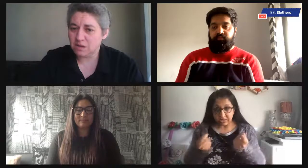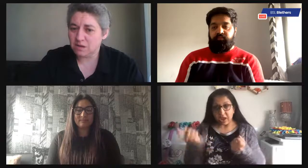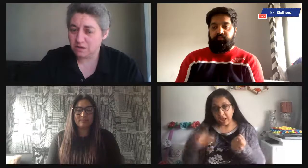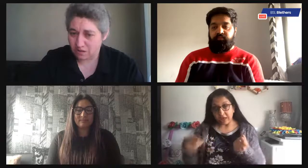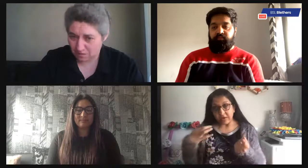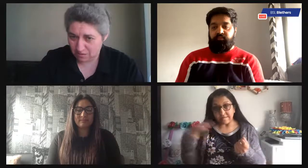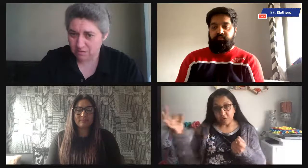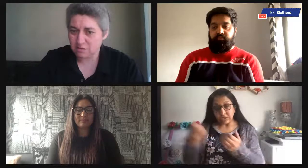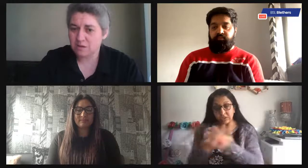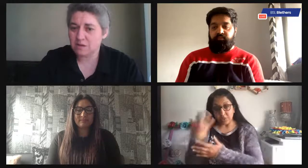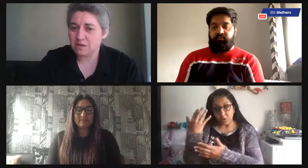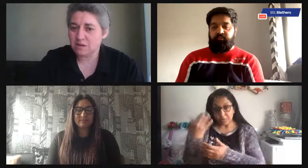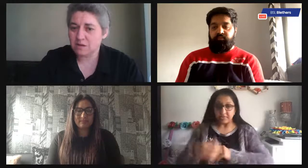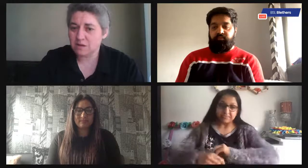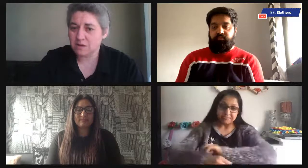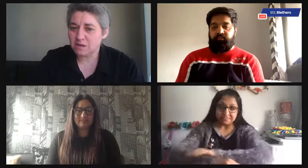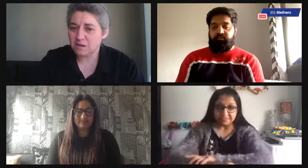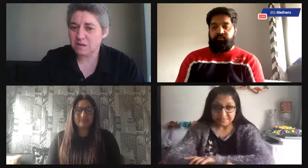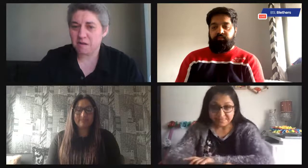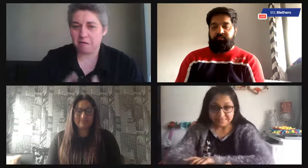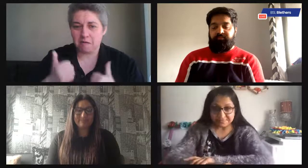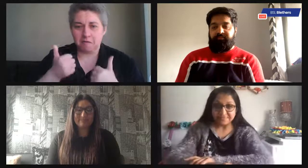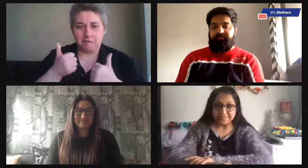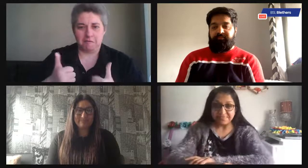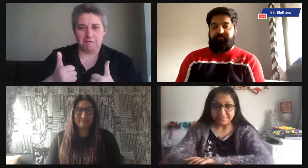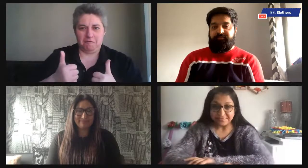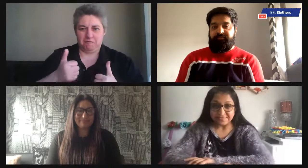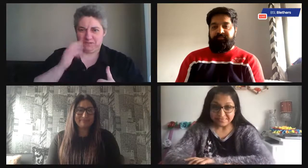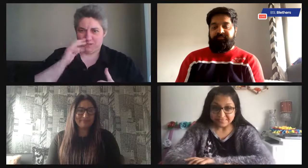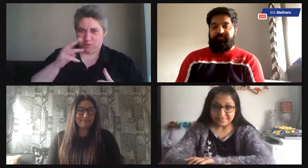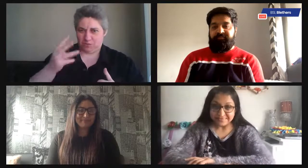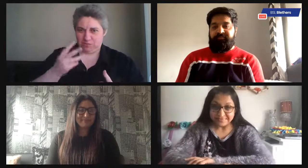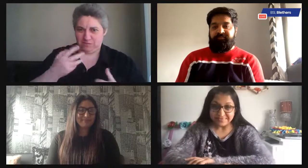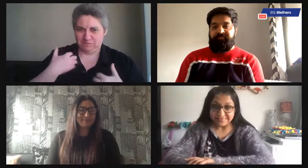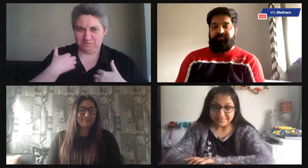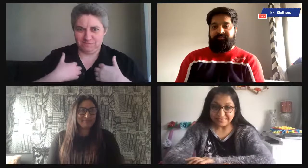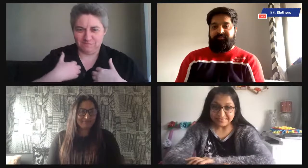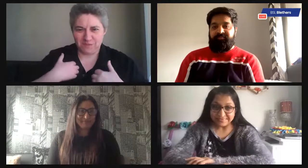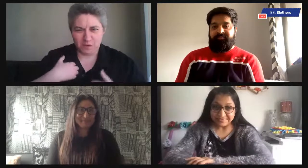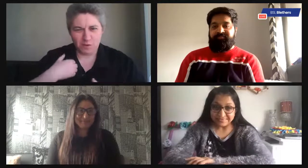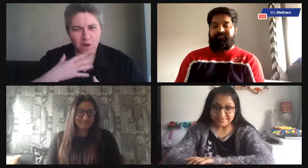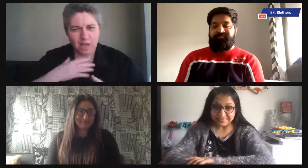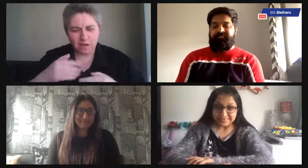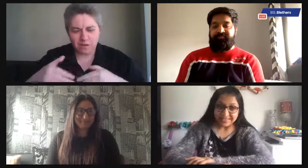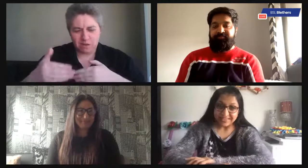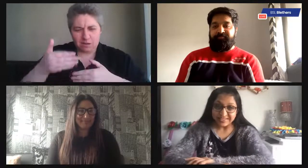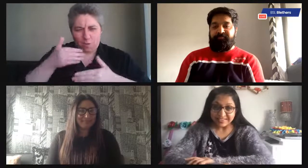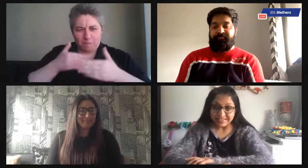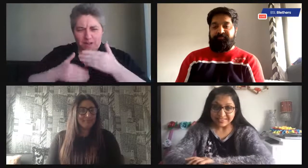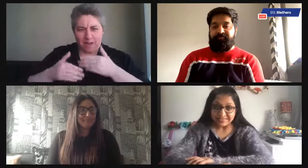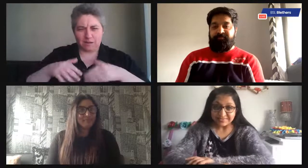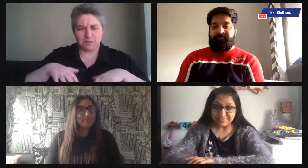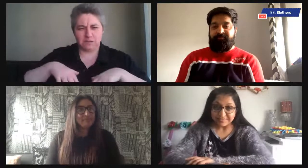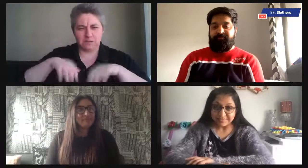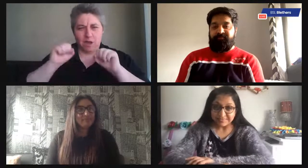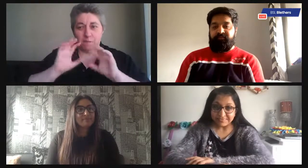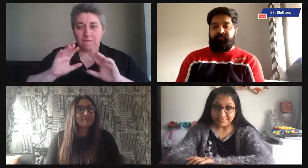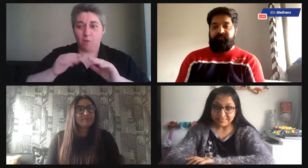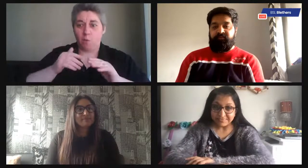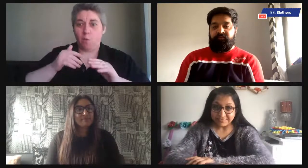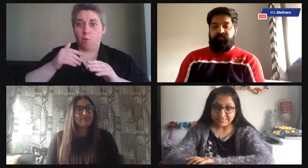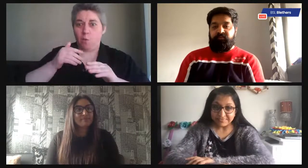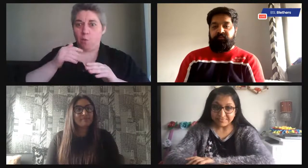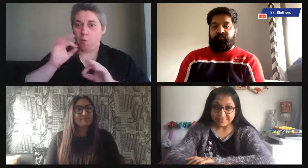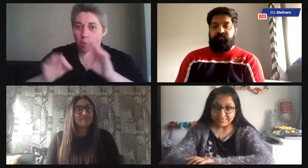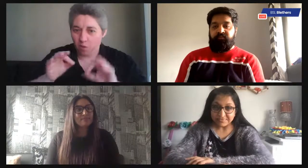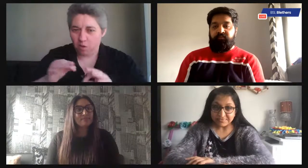and also I do financing and I do some voluntary work for another group. Wow, I want